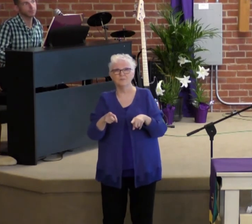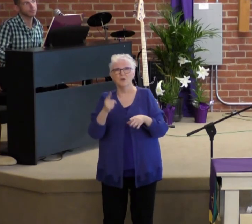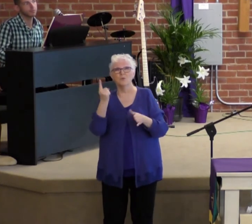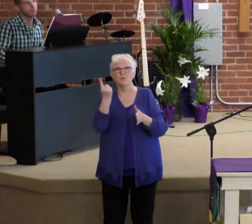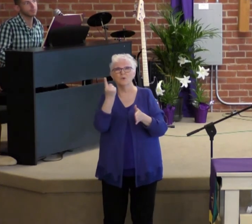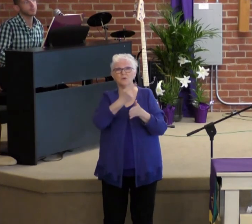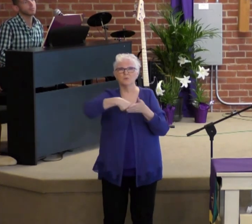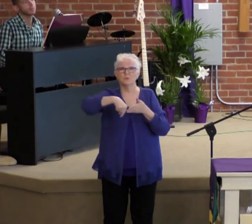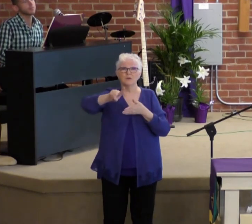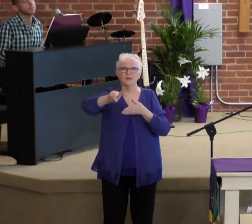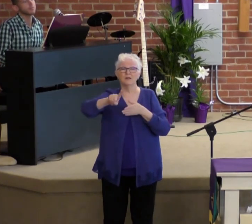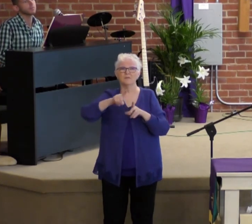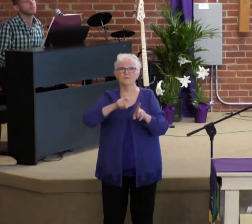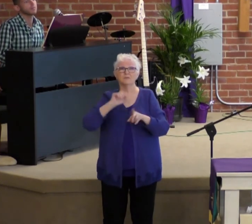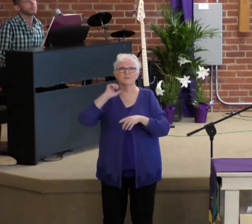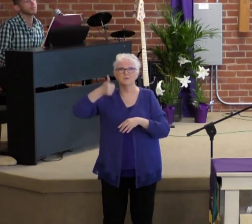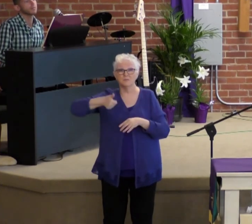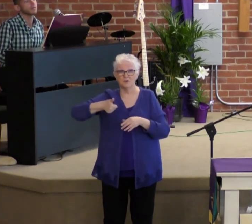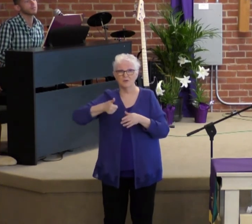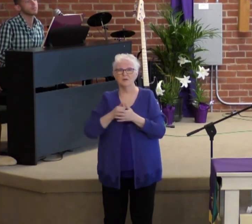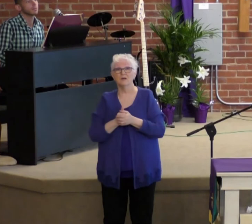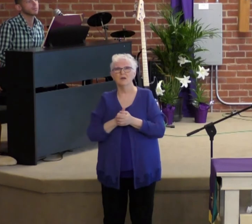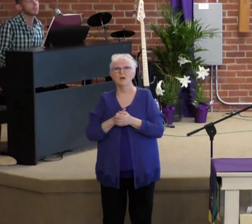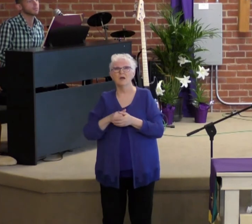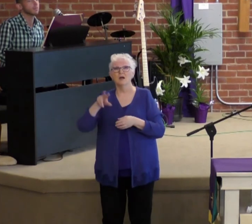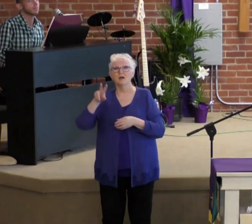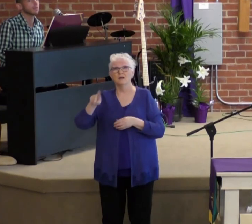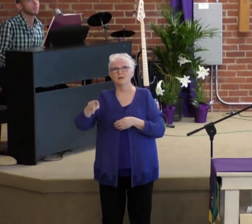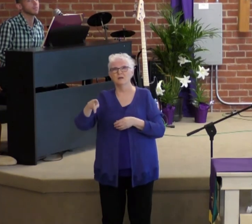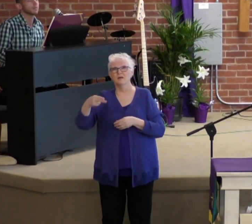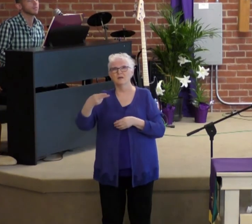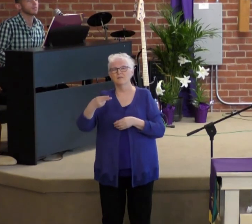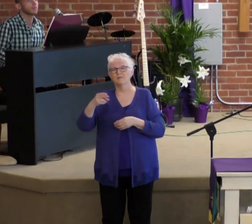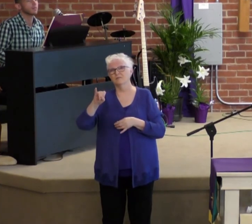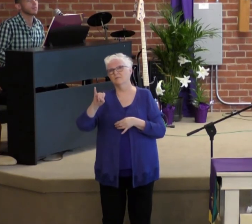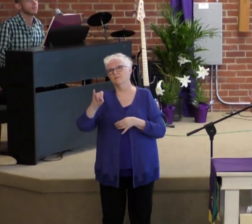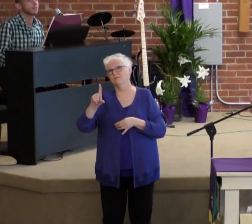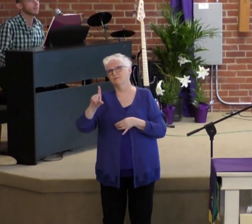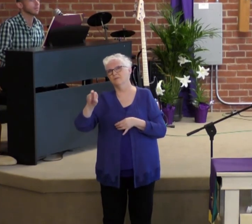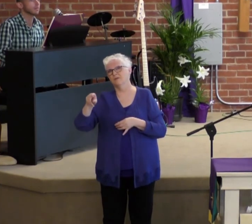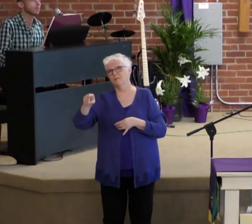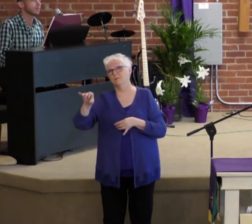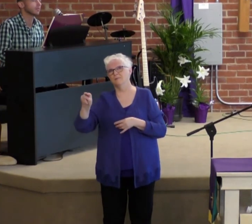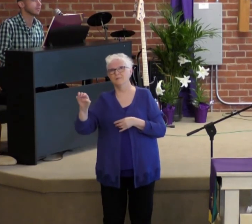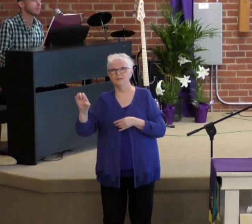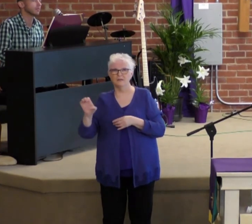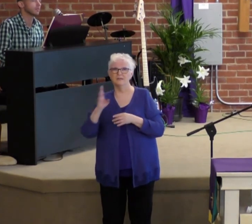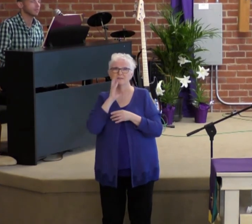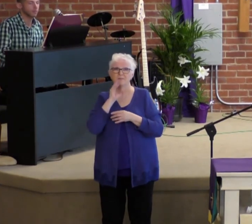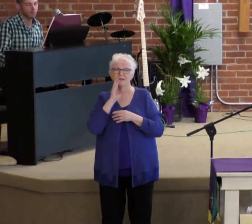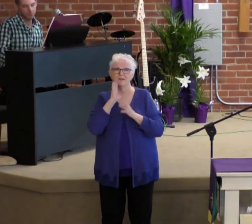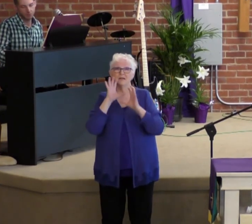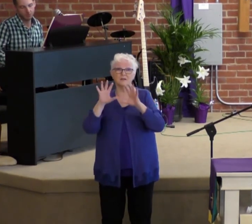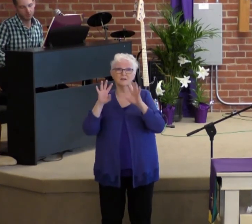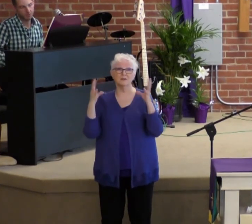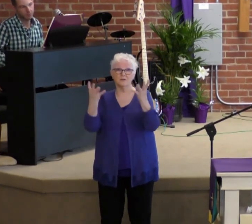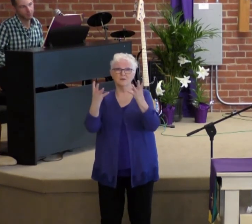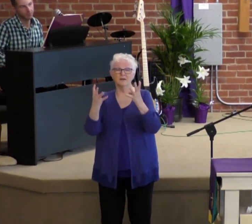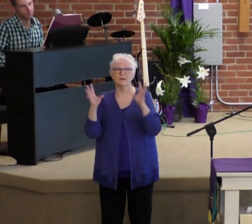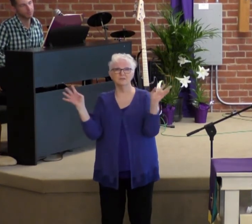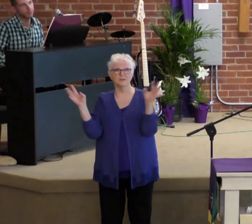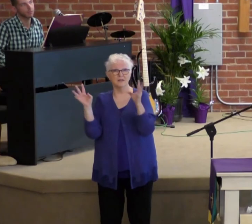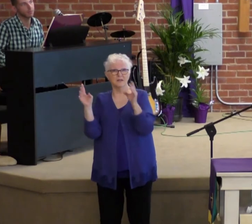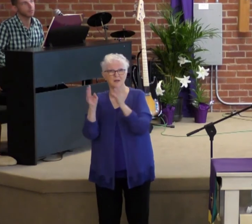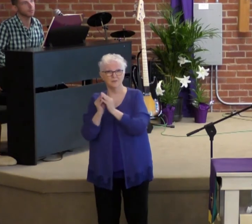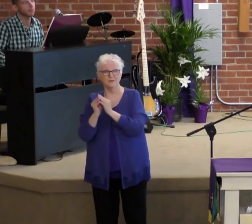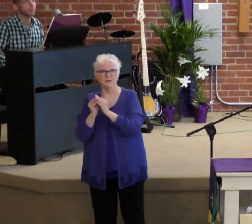is we will have a Philippine-speaking congregation that will be there called Jesus is Lord